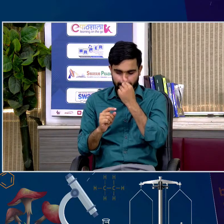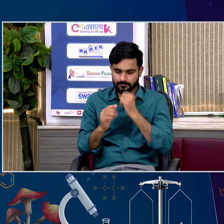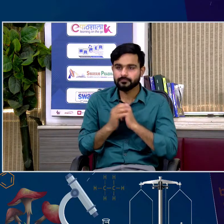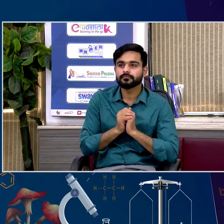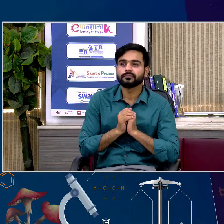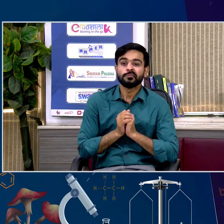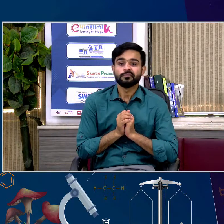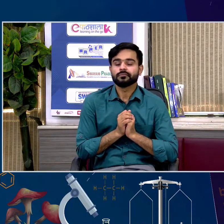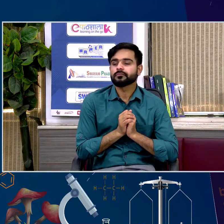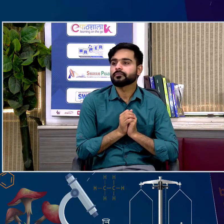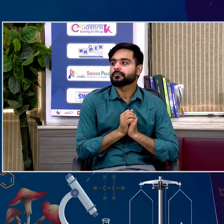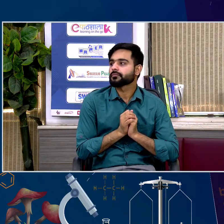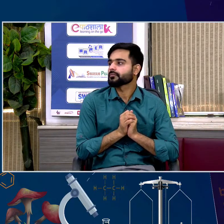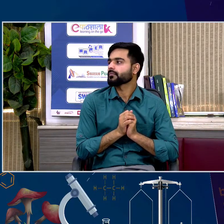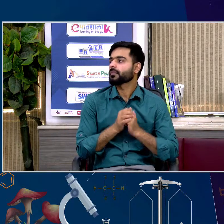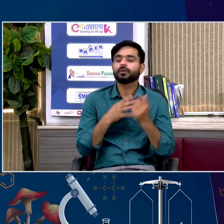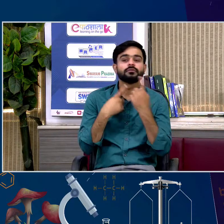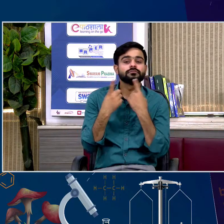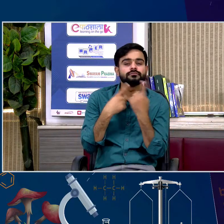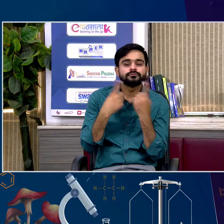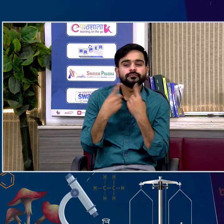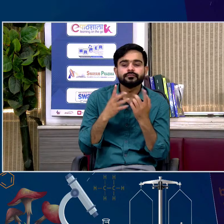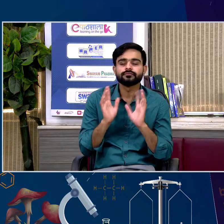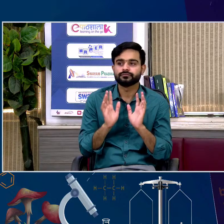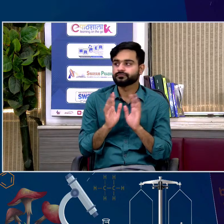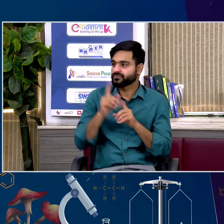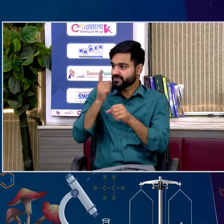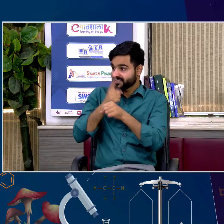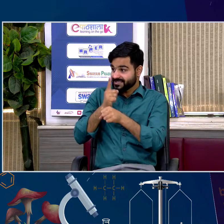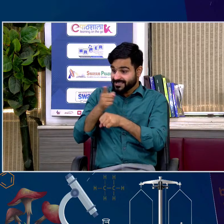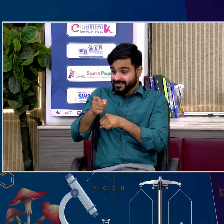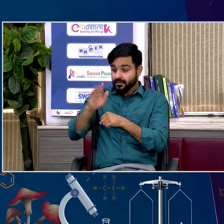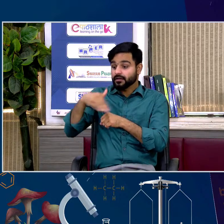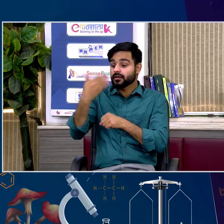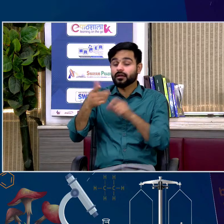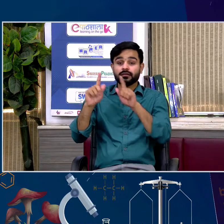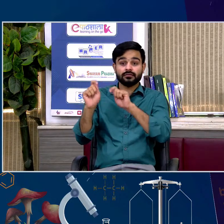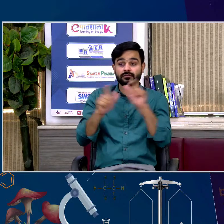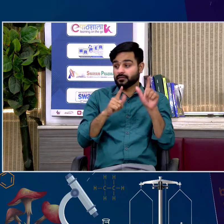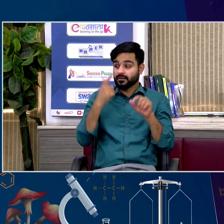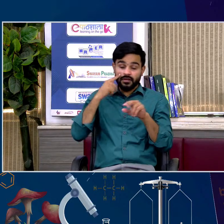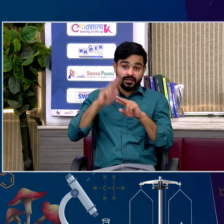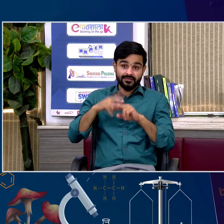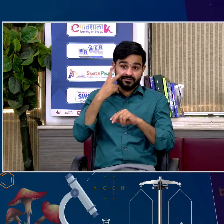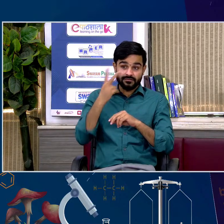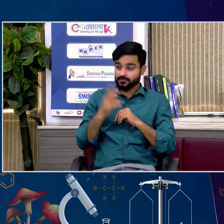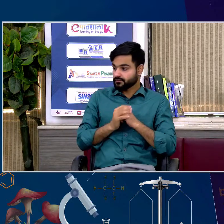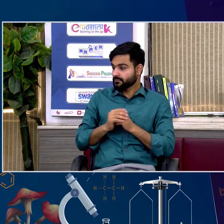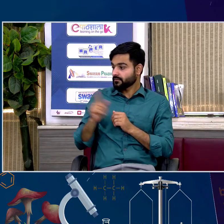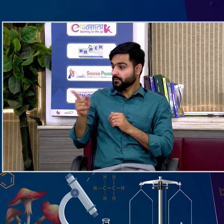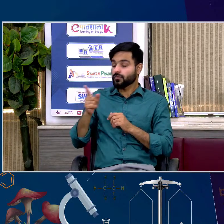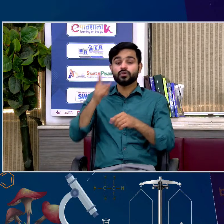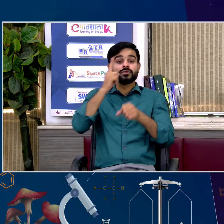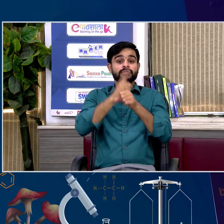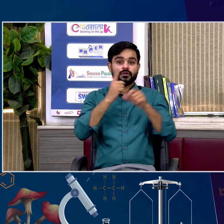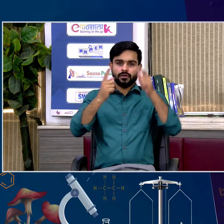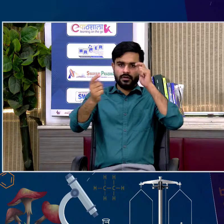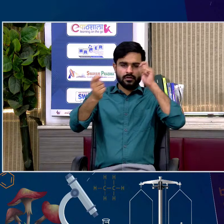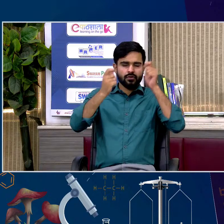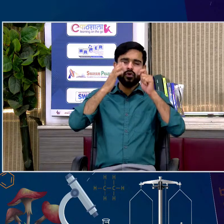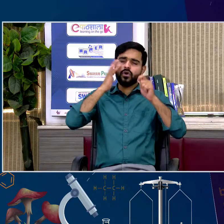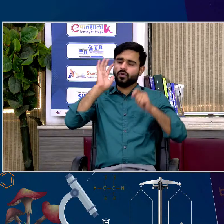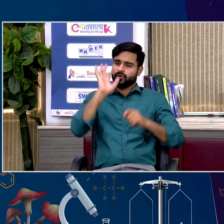to talk about the role of the teacher in the next slide. You can see the role of the teacher is very